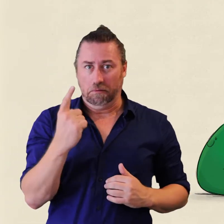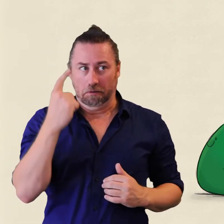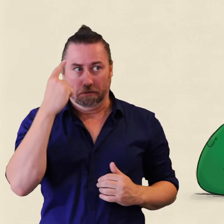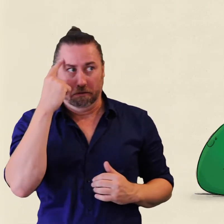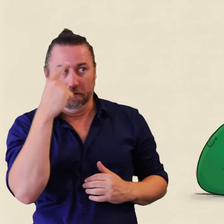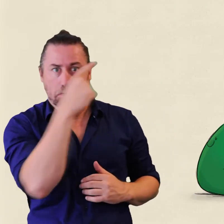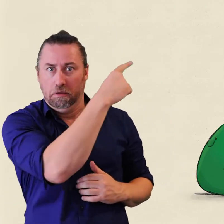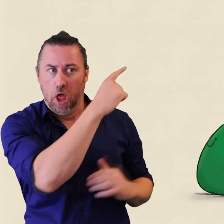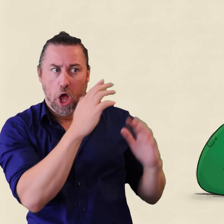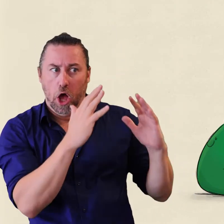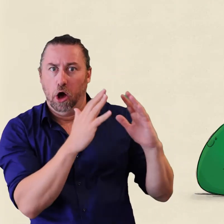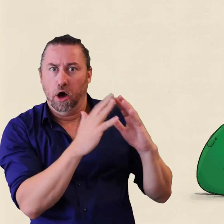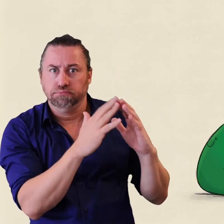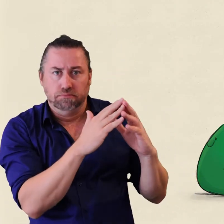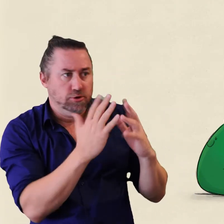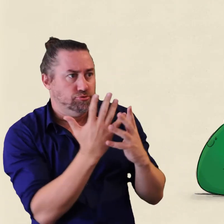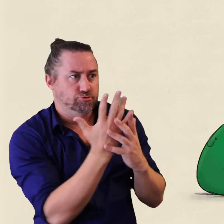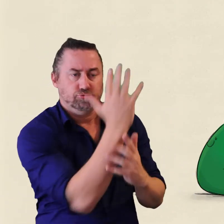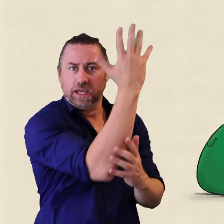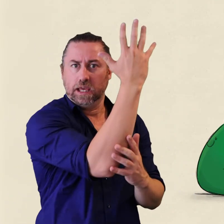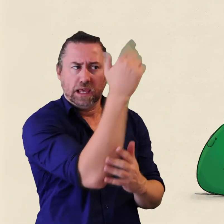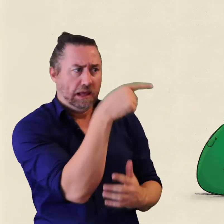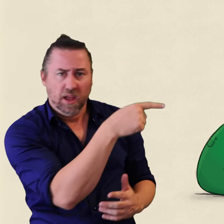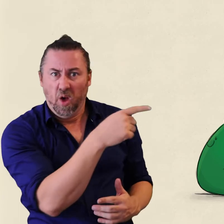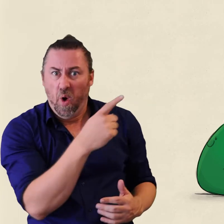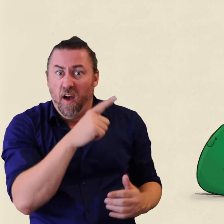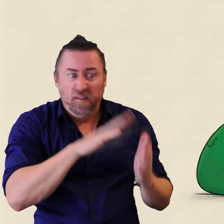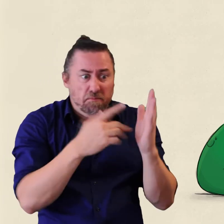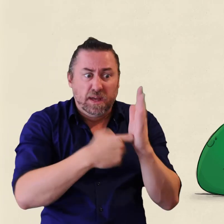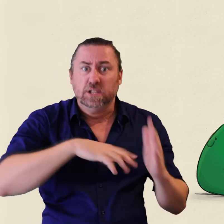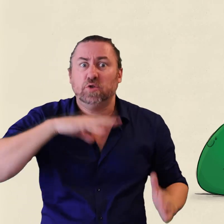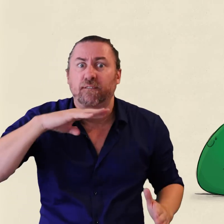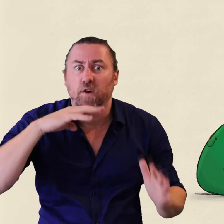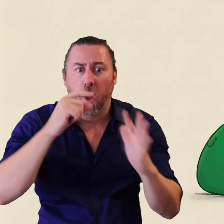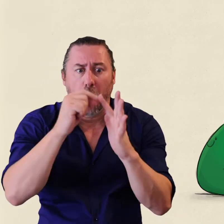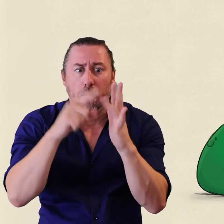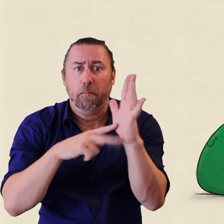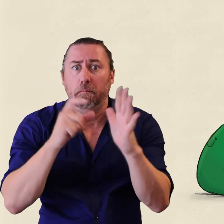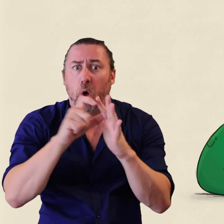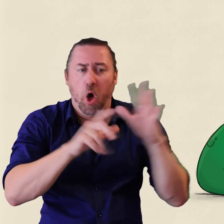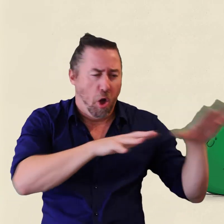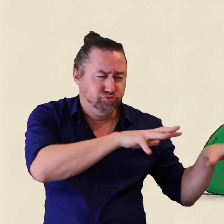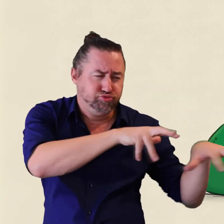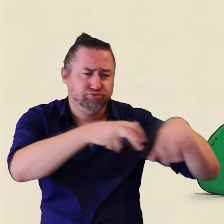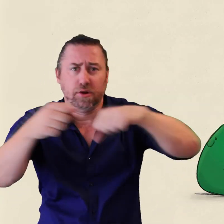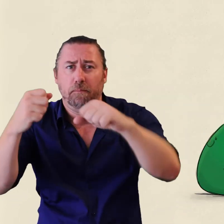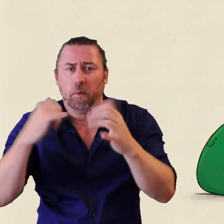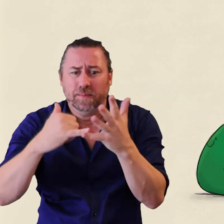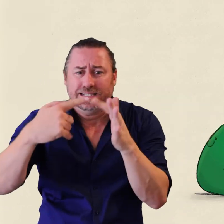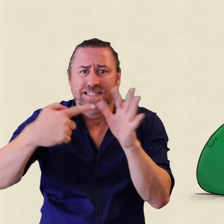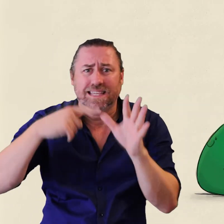felt worried about her home. What if the seawater flooded Mr Frog's pond? What if it knocked over her